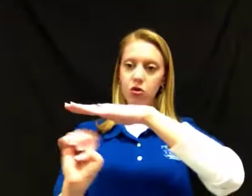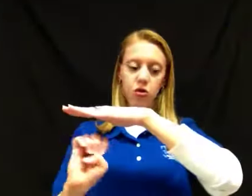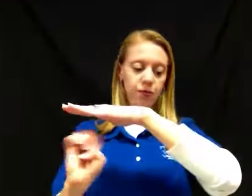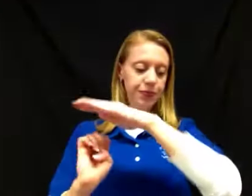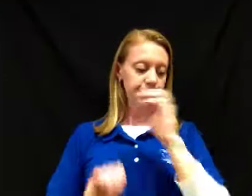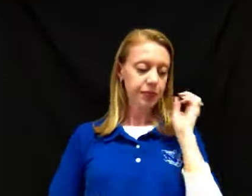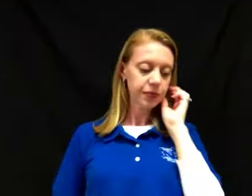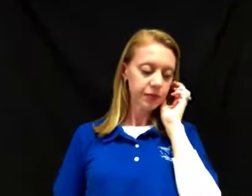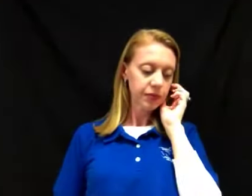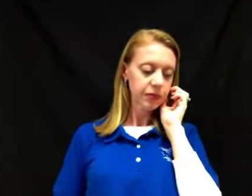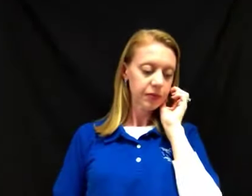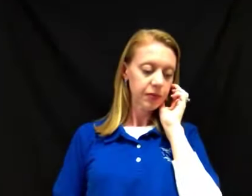school,